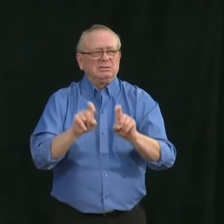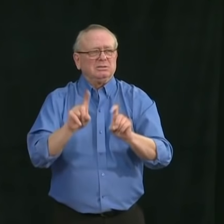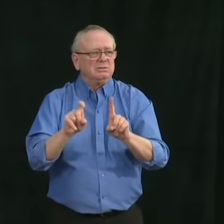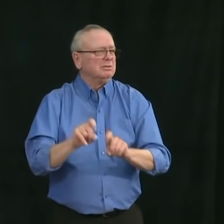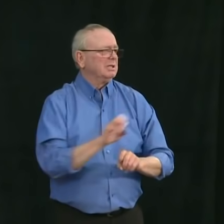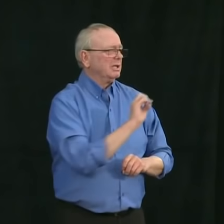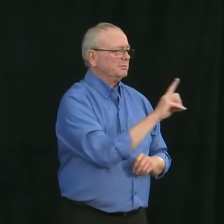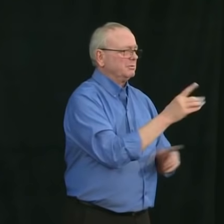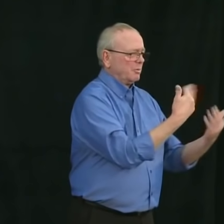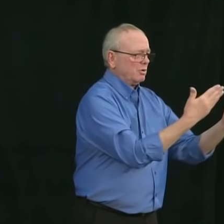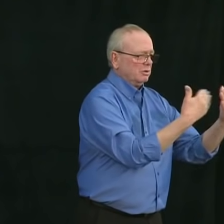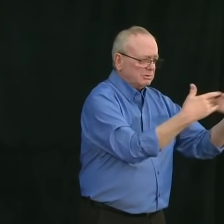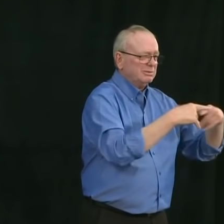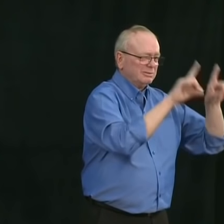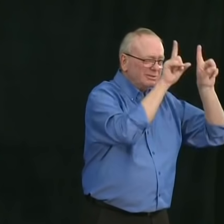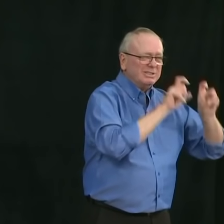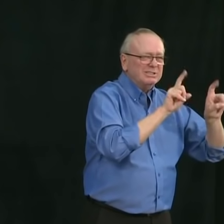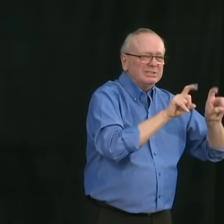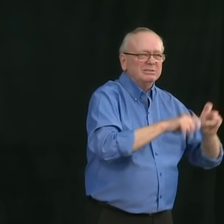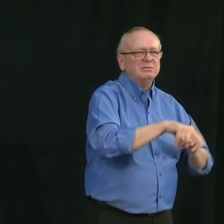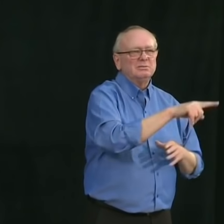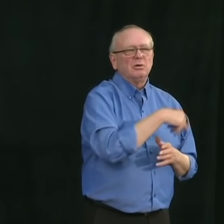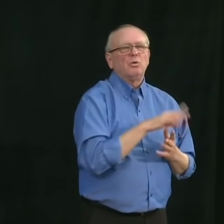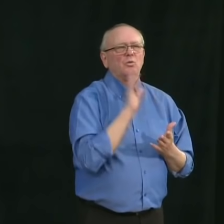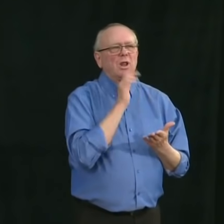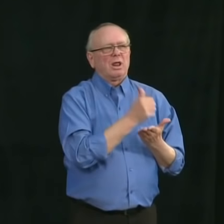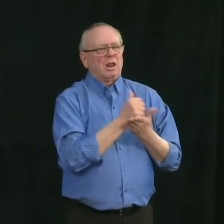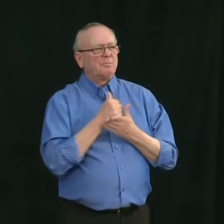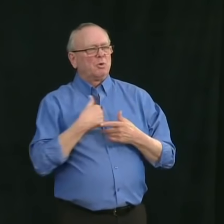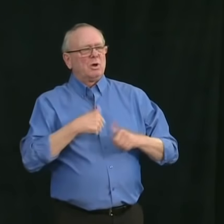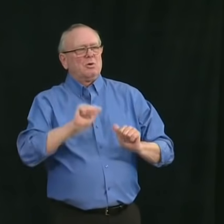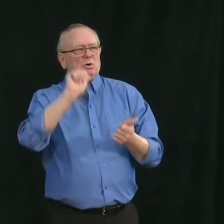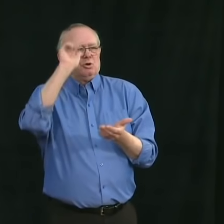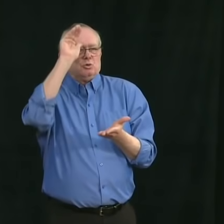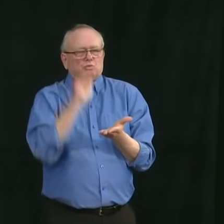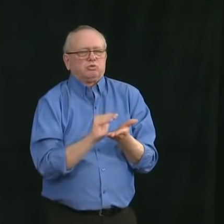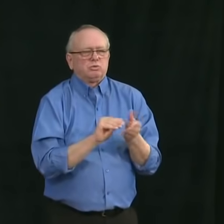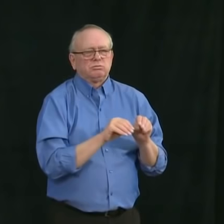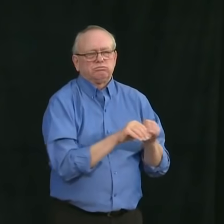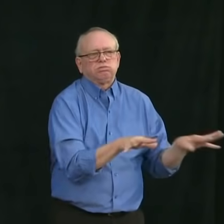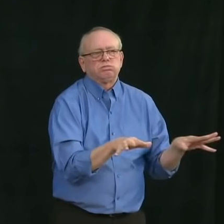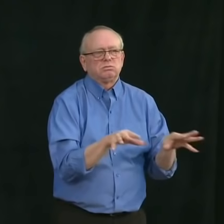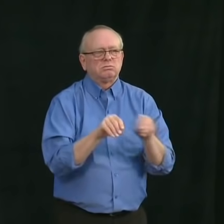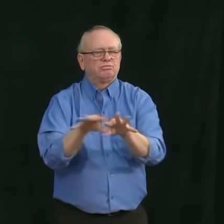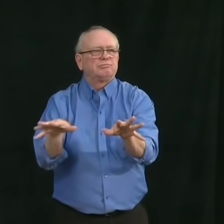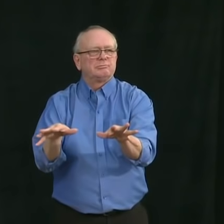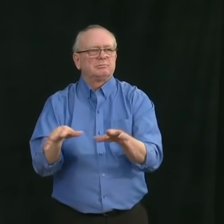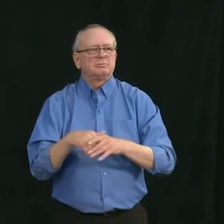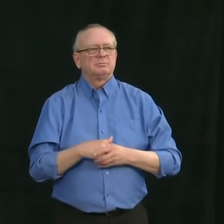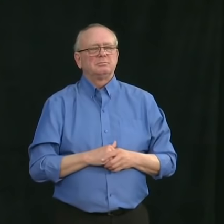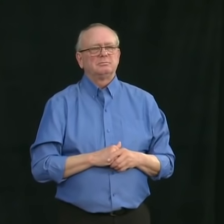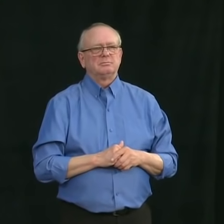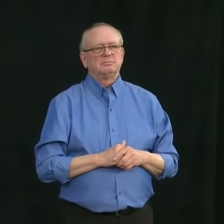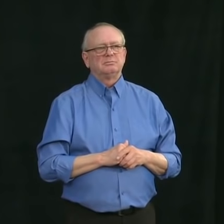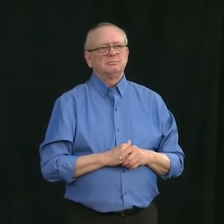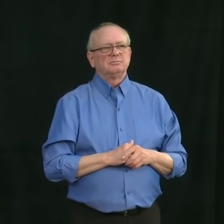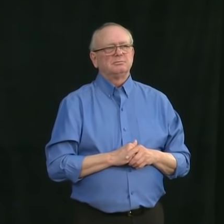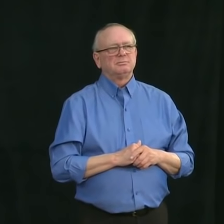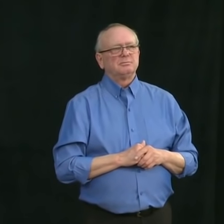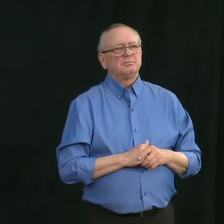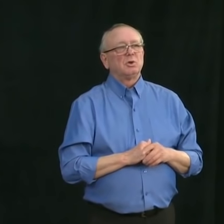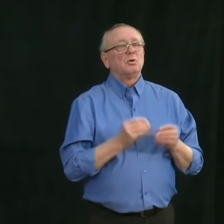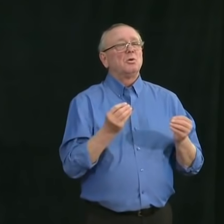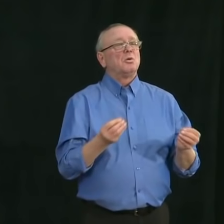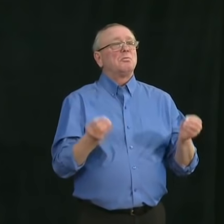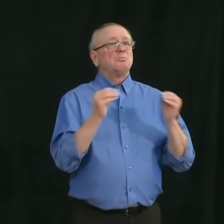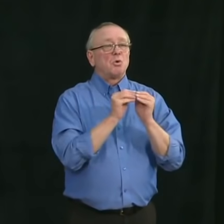possible and reduce the chance of outbreaks occurring in shelters and similar settings. More details on this testing will be shared in